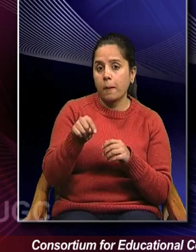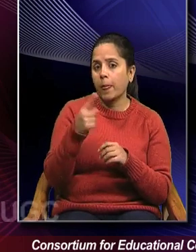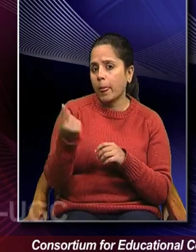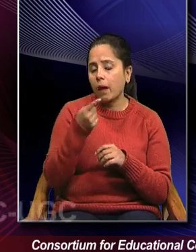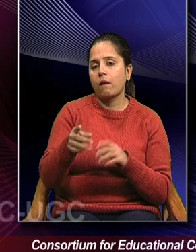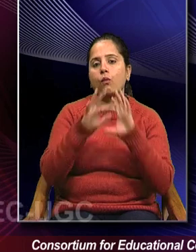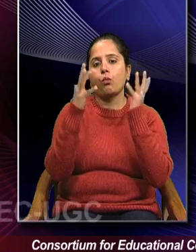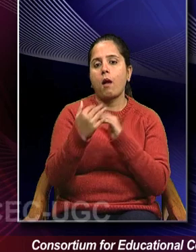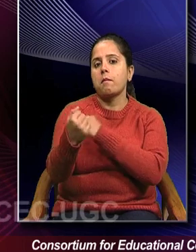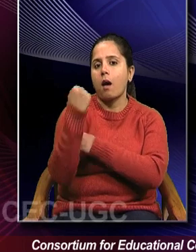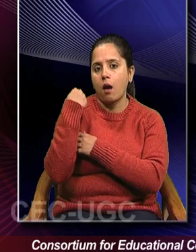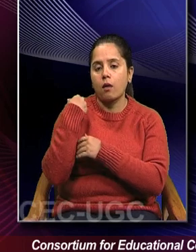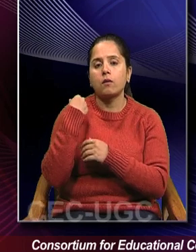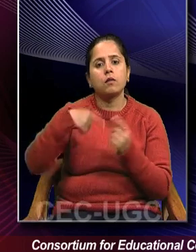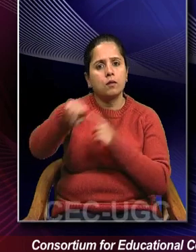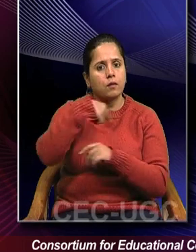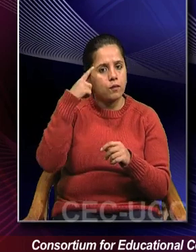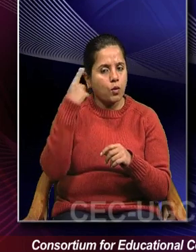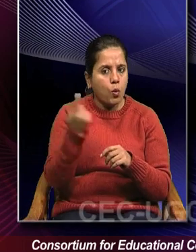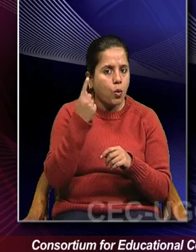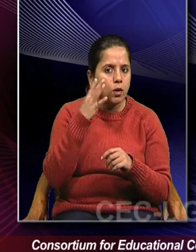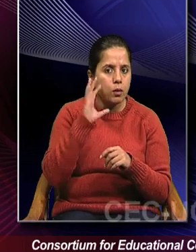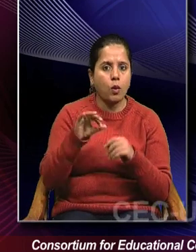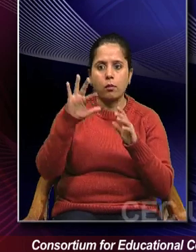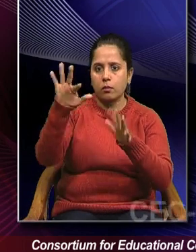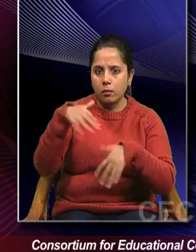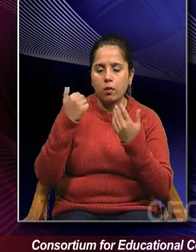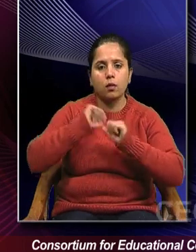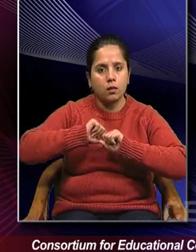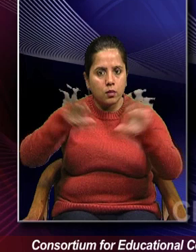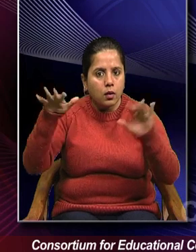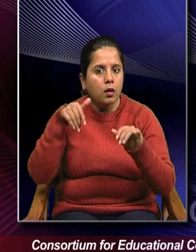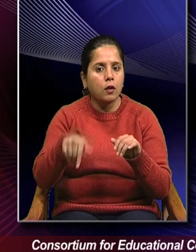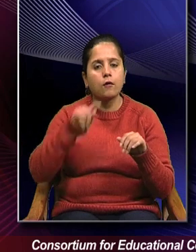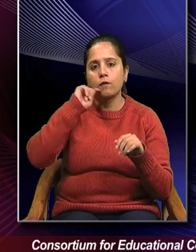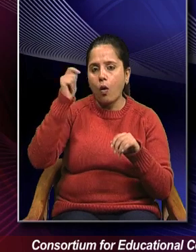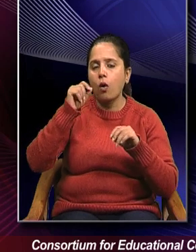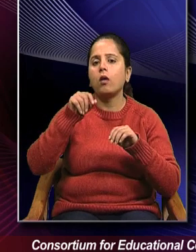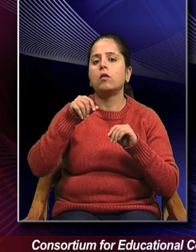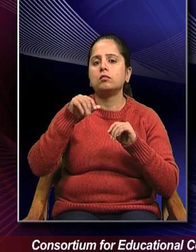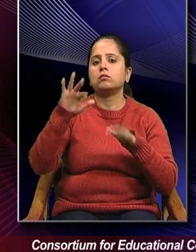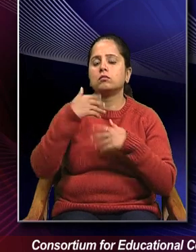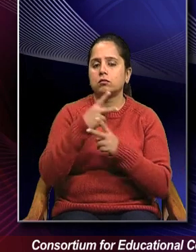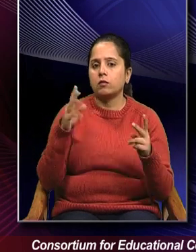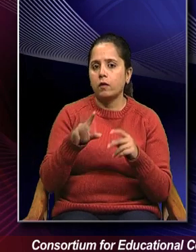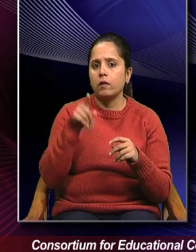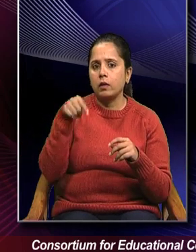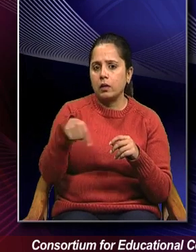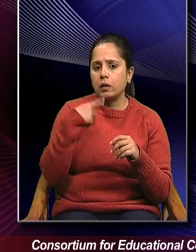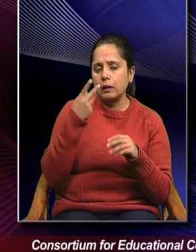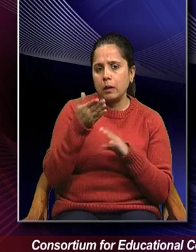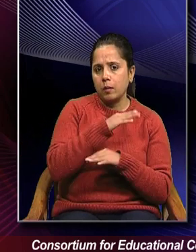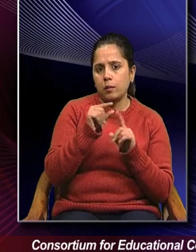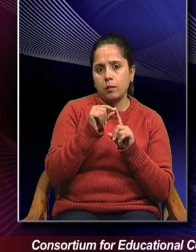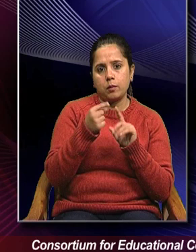world power, only imperialist, only importer, exporter and foreign investor. So we find that this kind of a preeminence